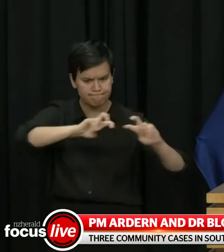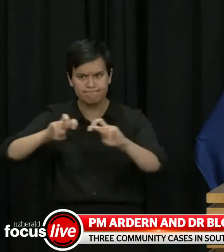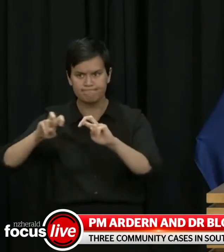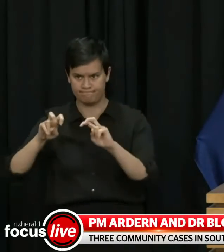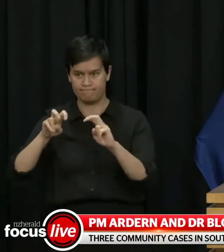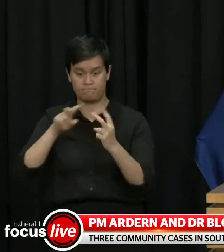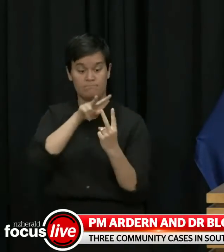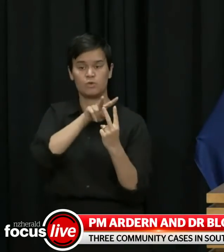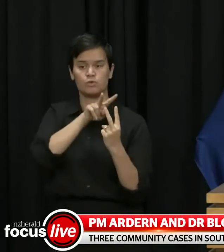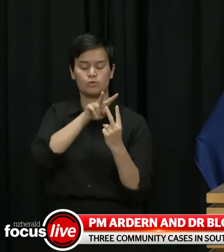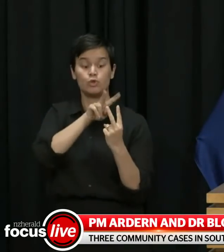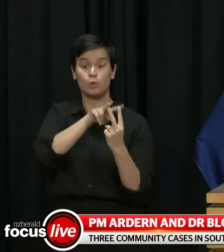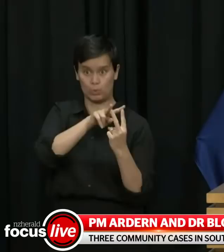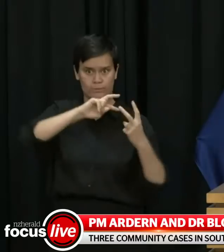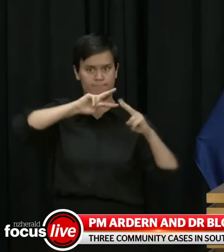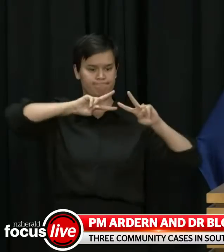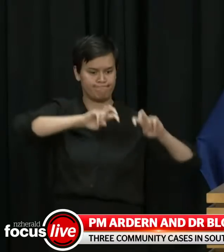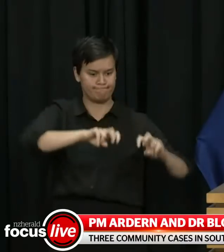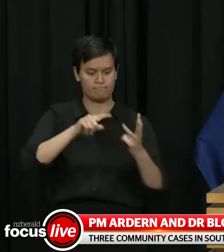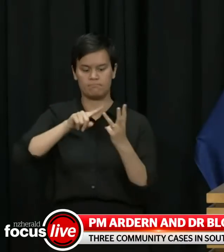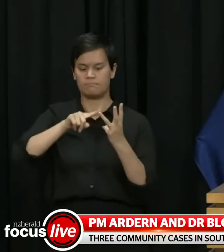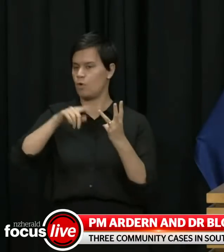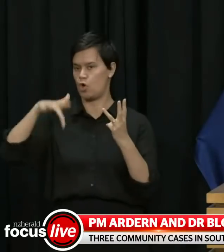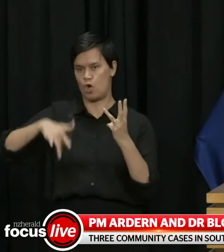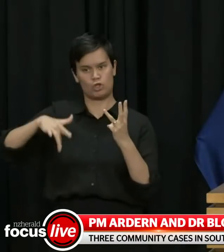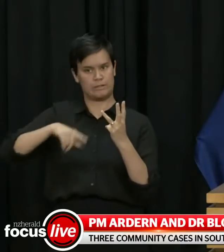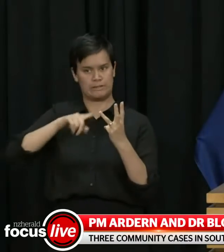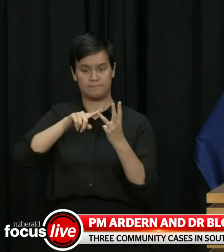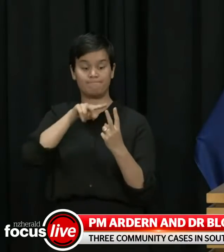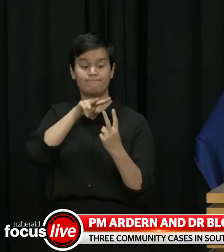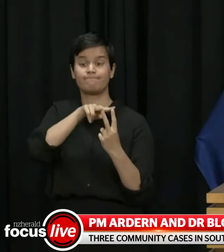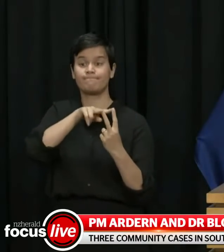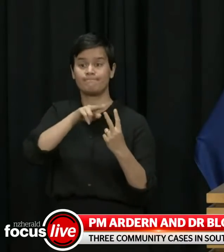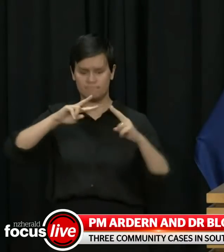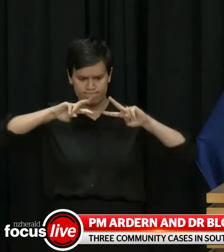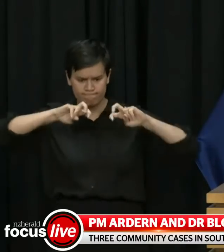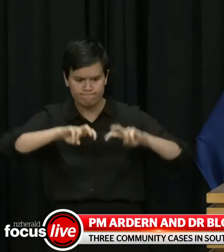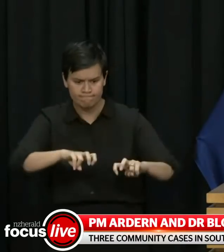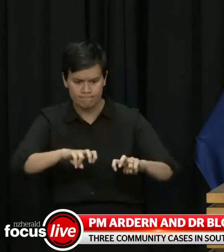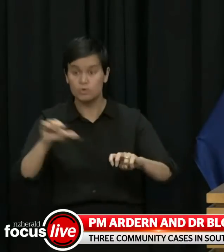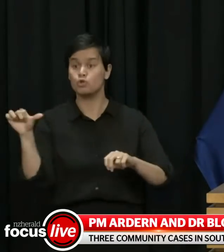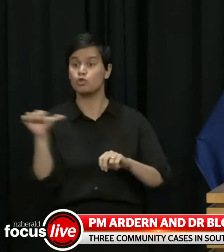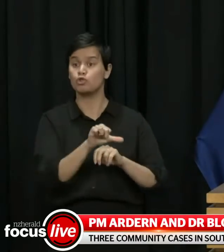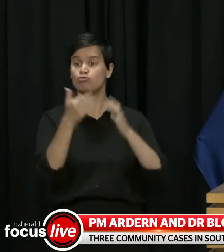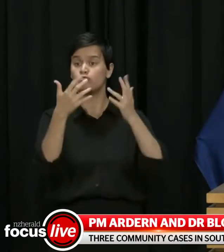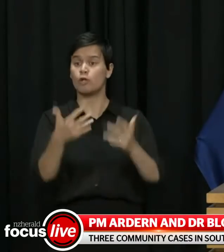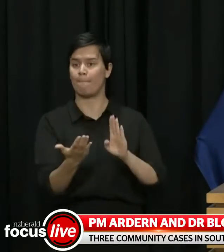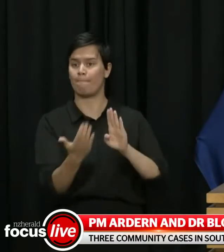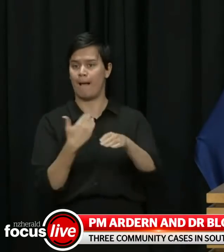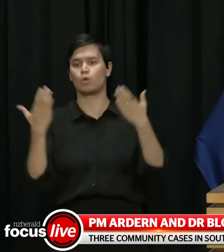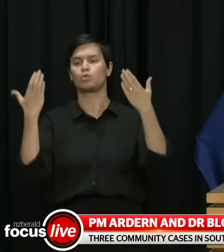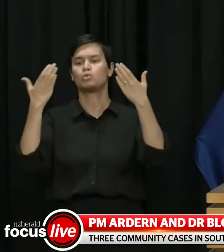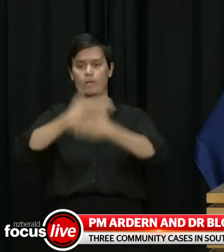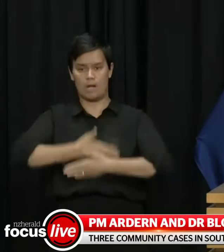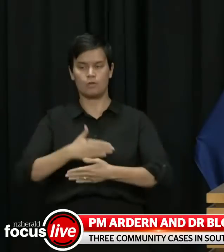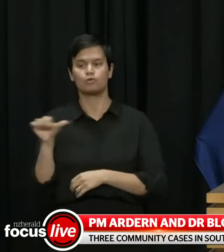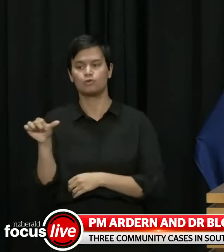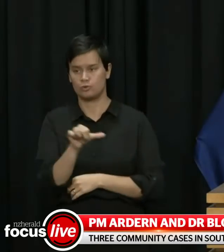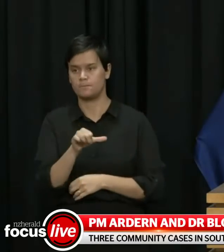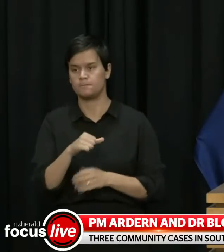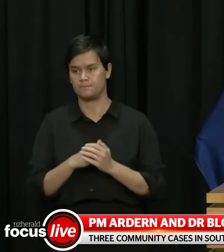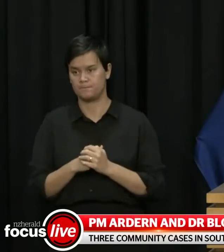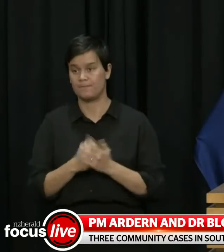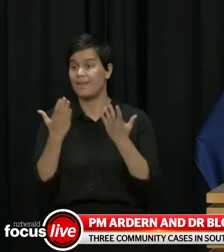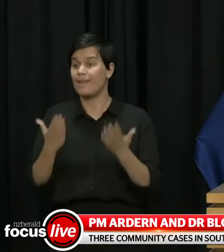cases, and we will have the results through later this evening from ESR. An update on our locations of